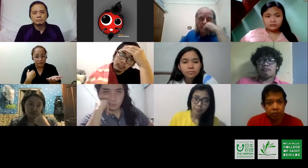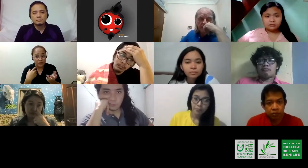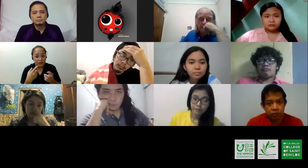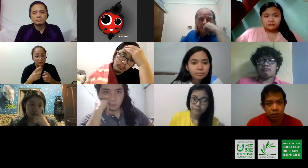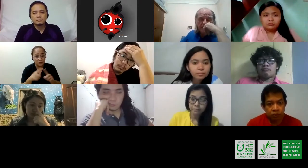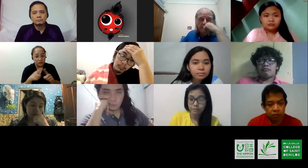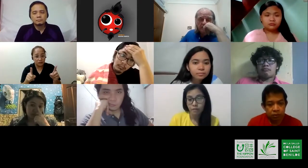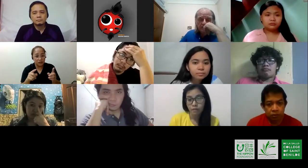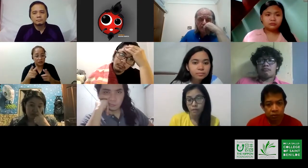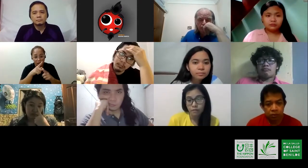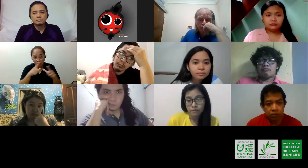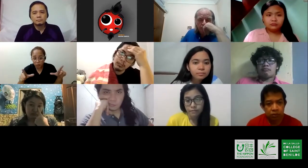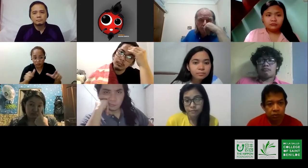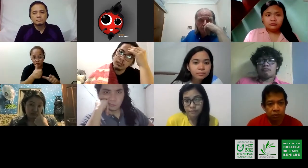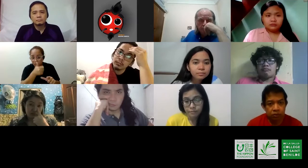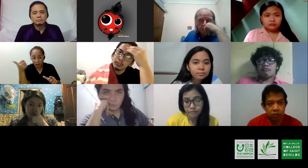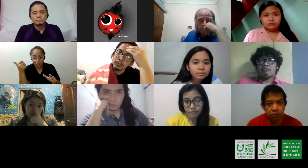hearing people?